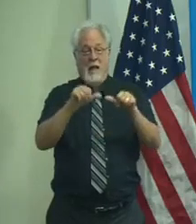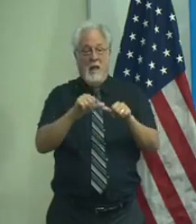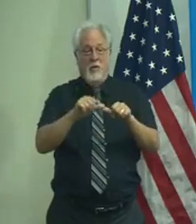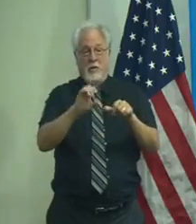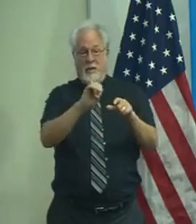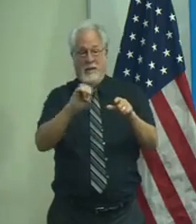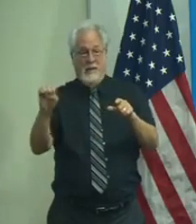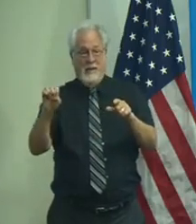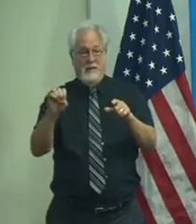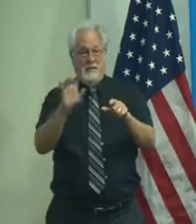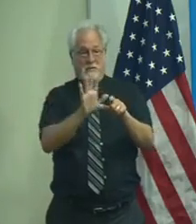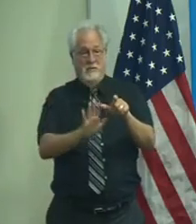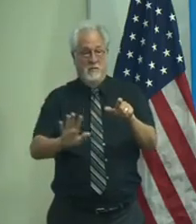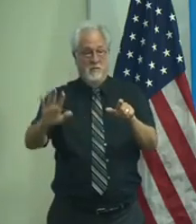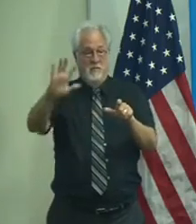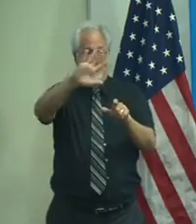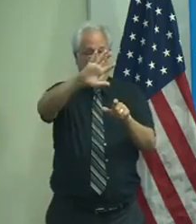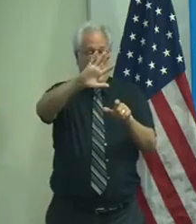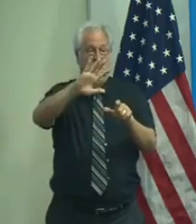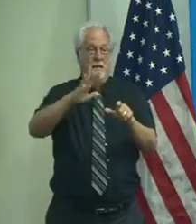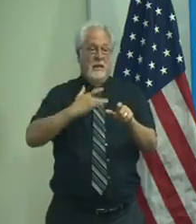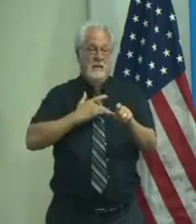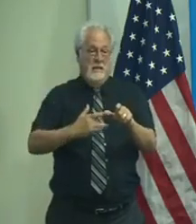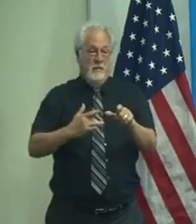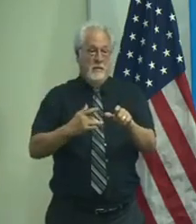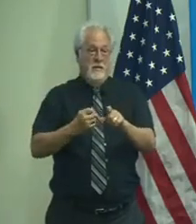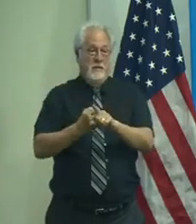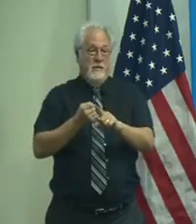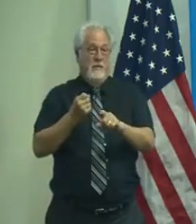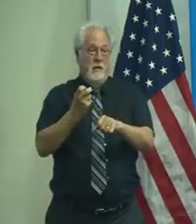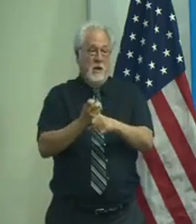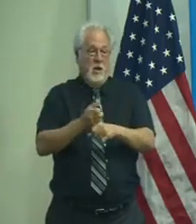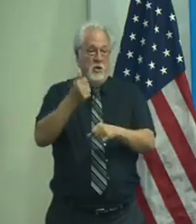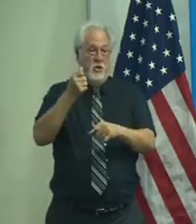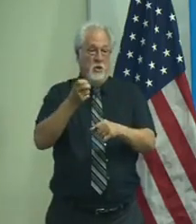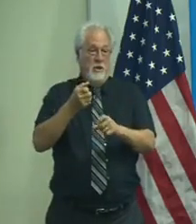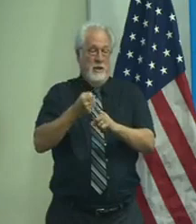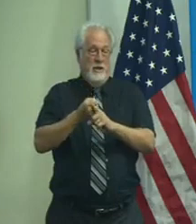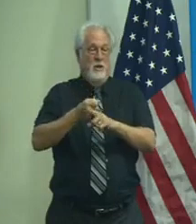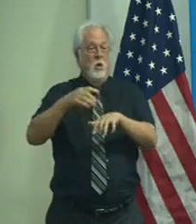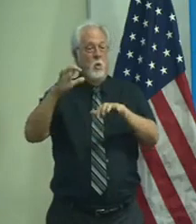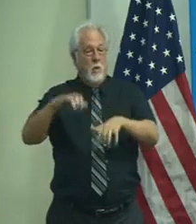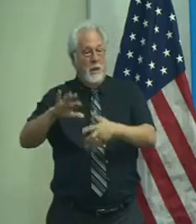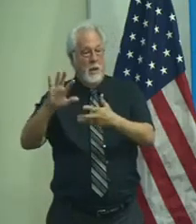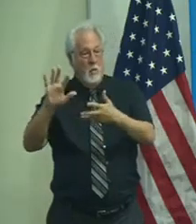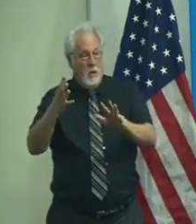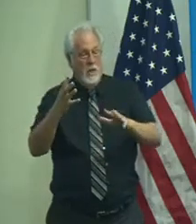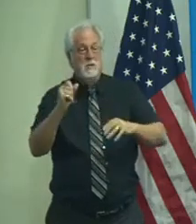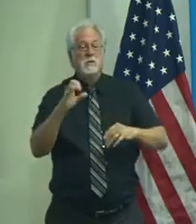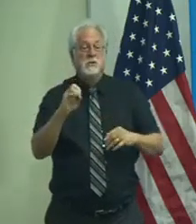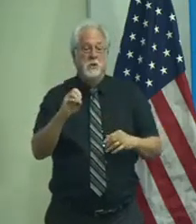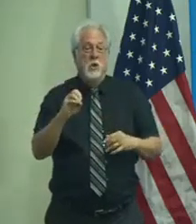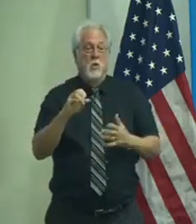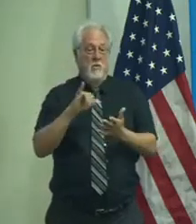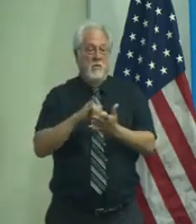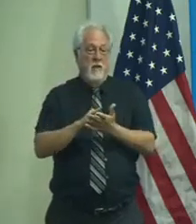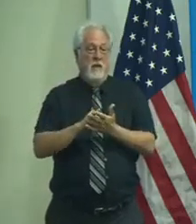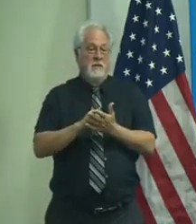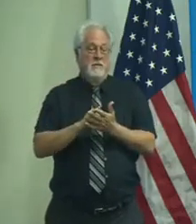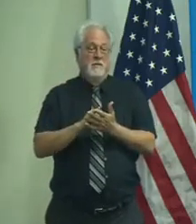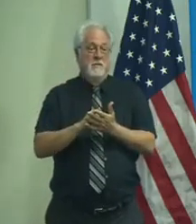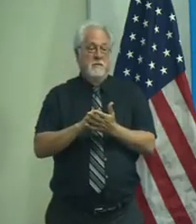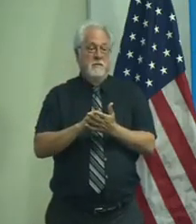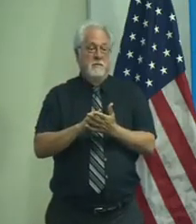to the east of the landfall typically takes the brunt of the rain and the wind and so forth, and that would be